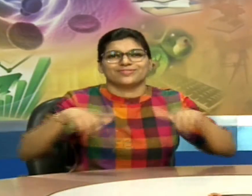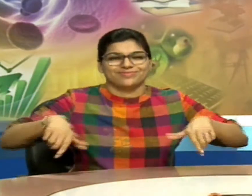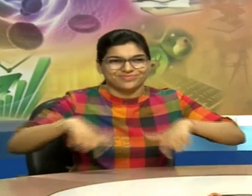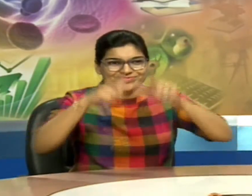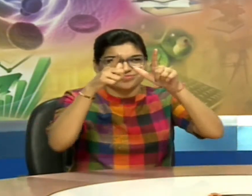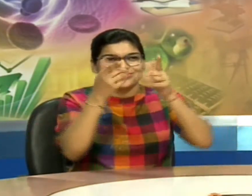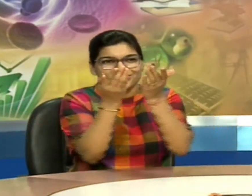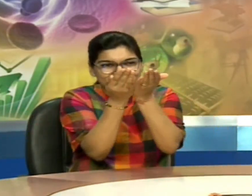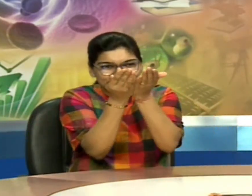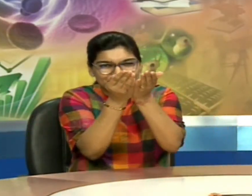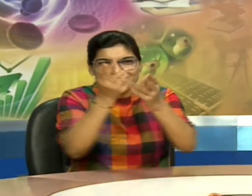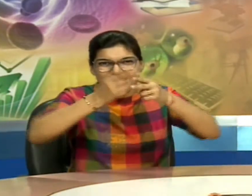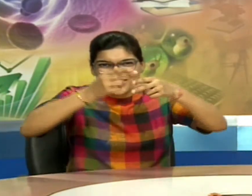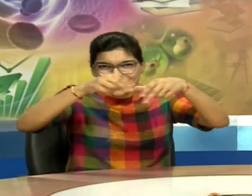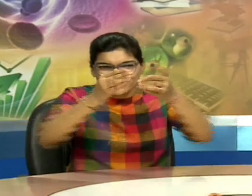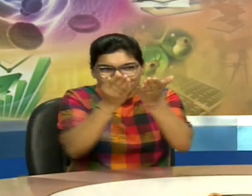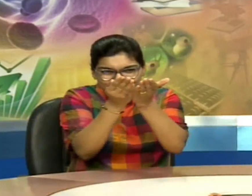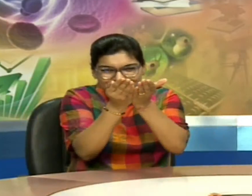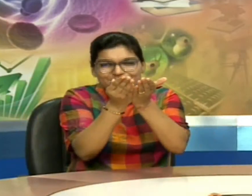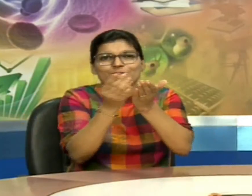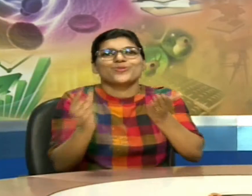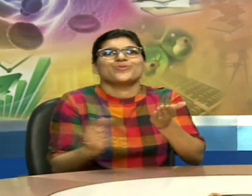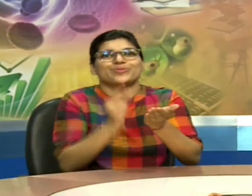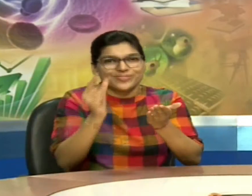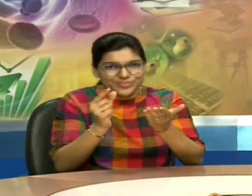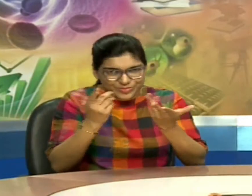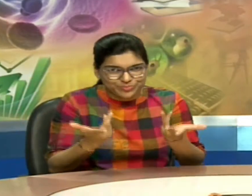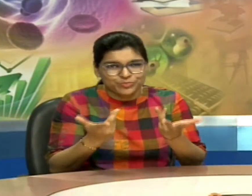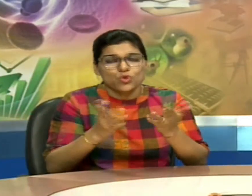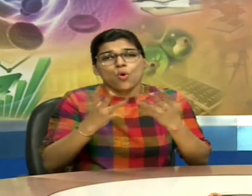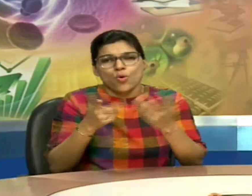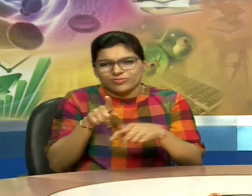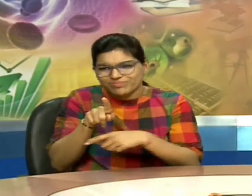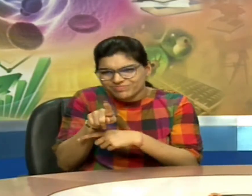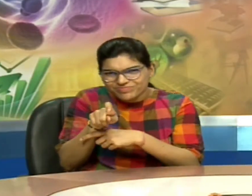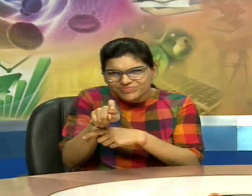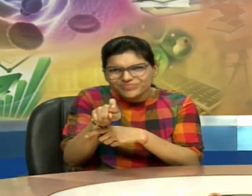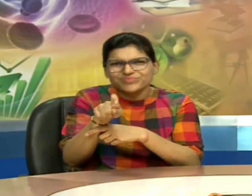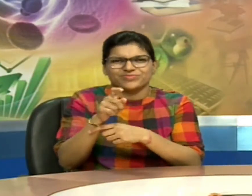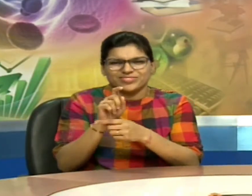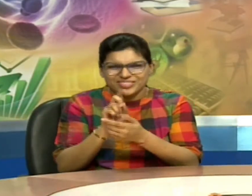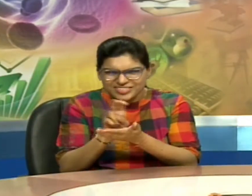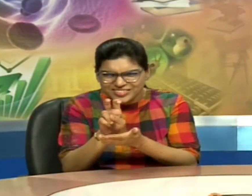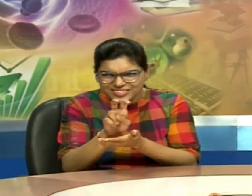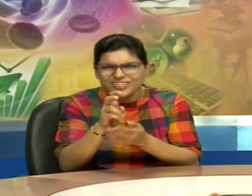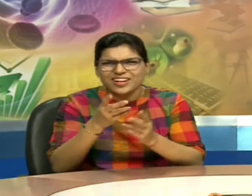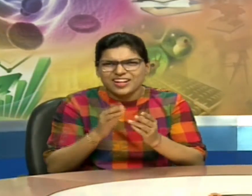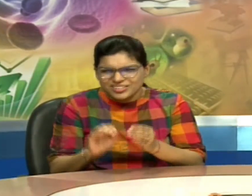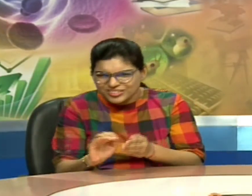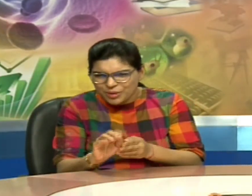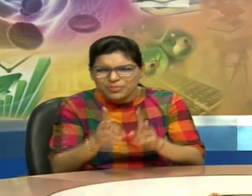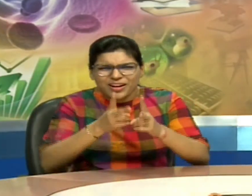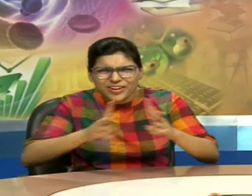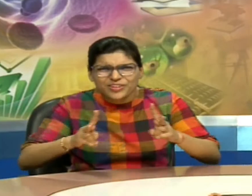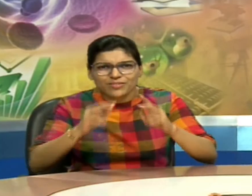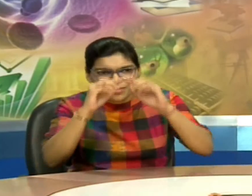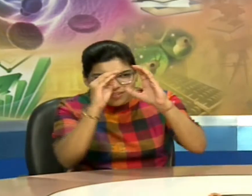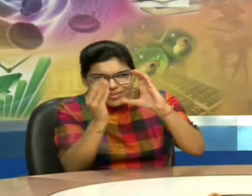live? Birds live on trees, they have their nests. Like small insects, they